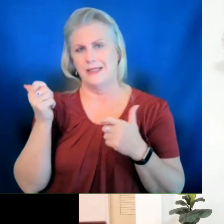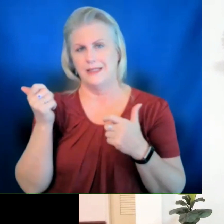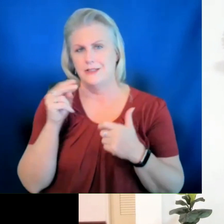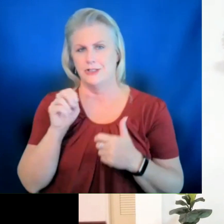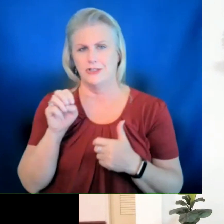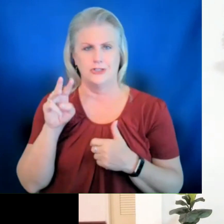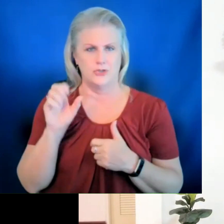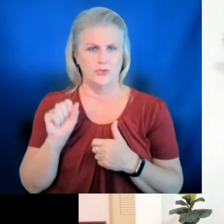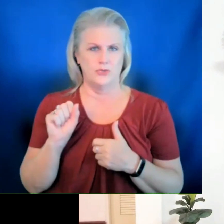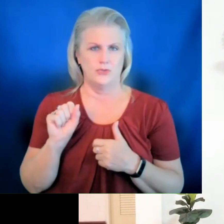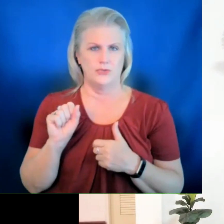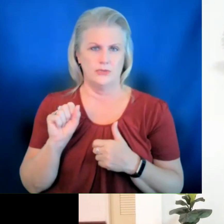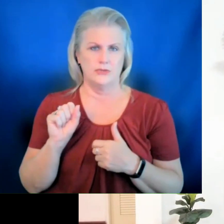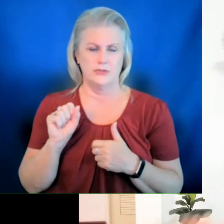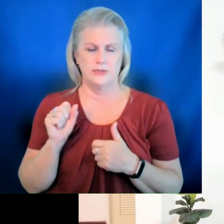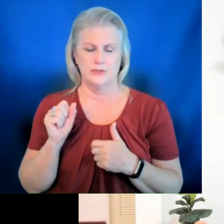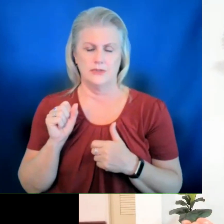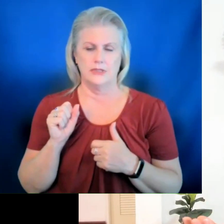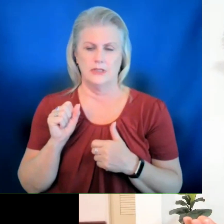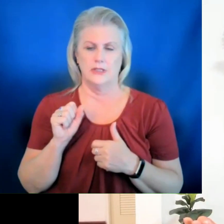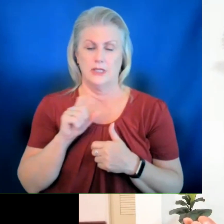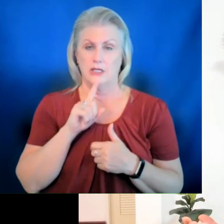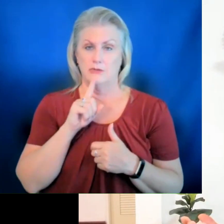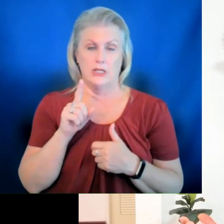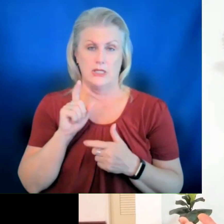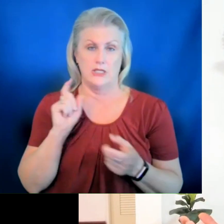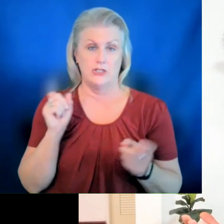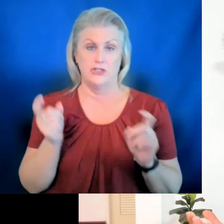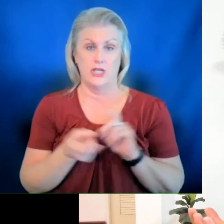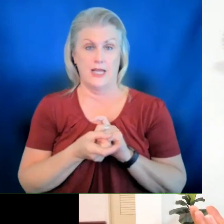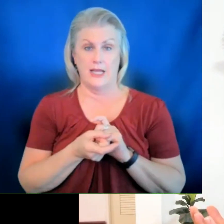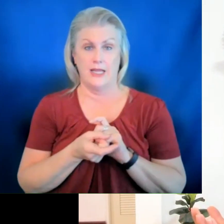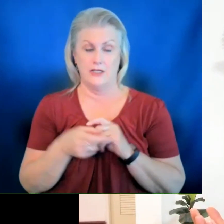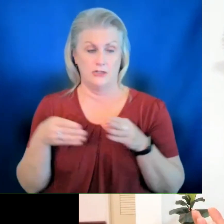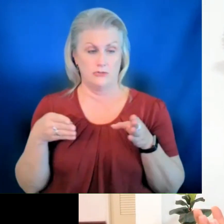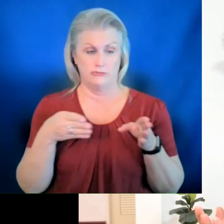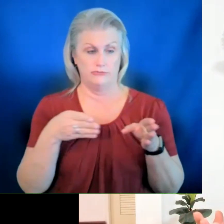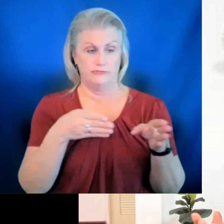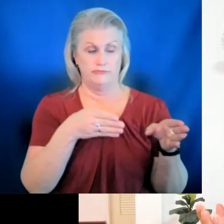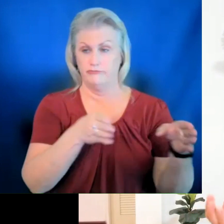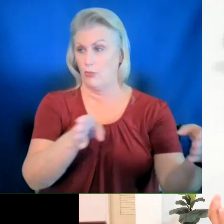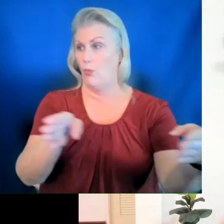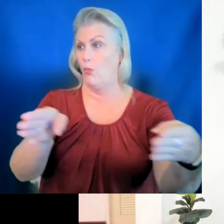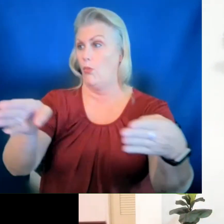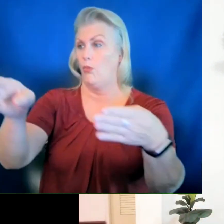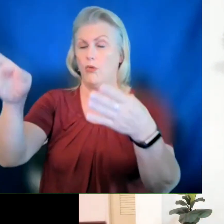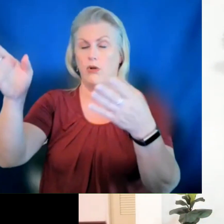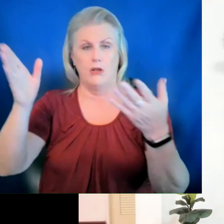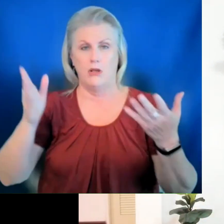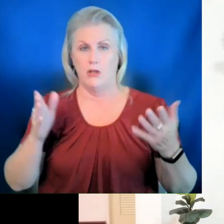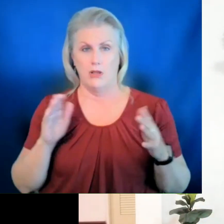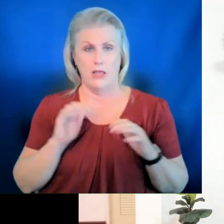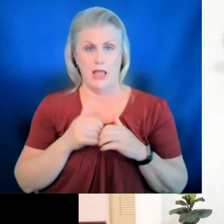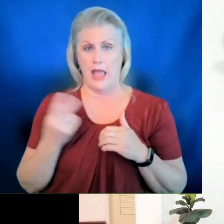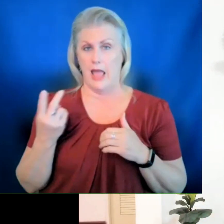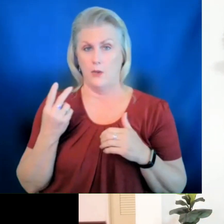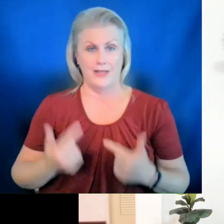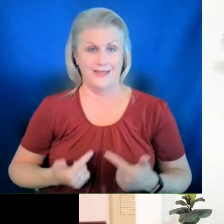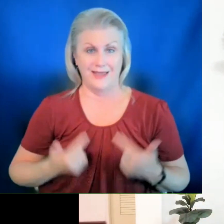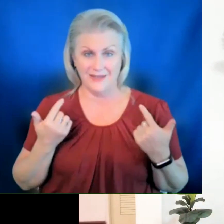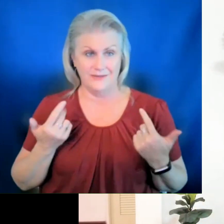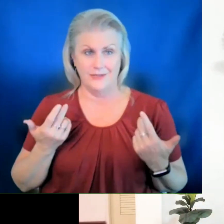received the biggest news in our life that truly changed the trajectory